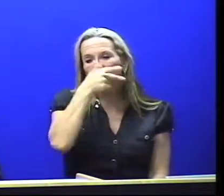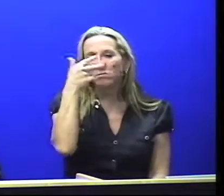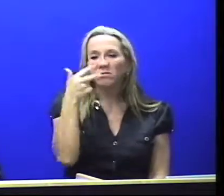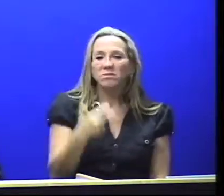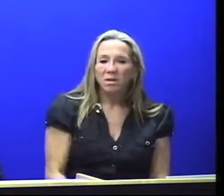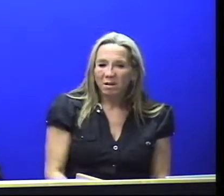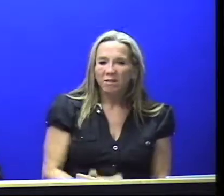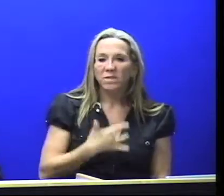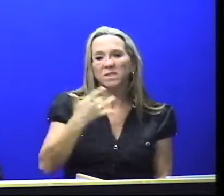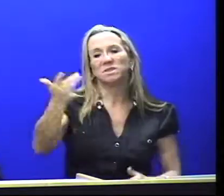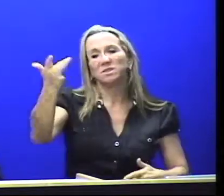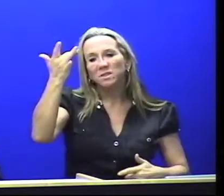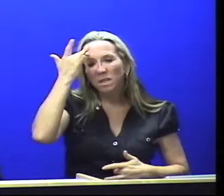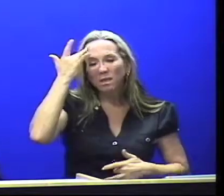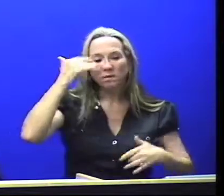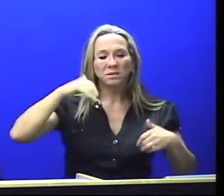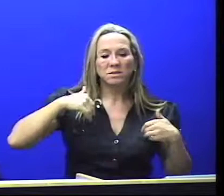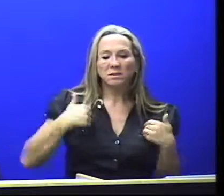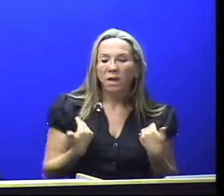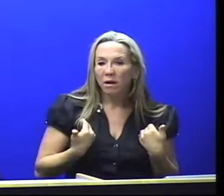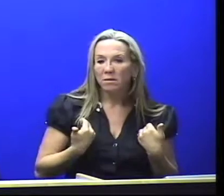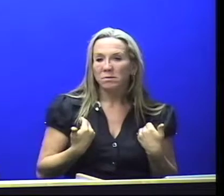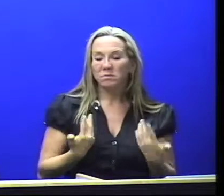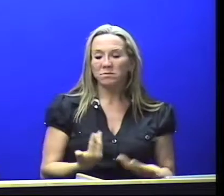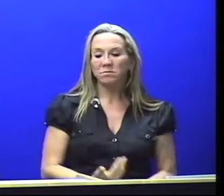very sick, tired.